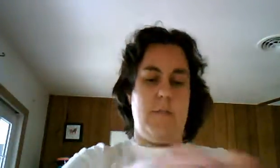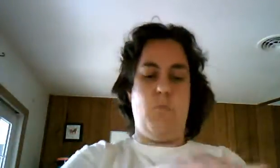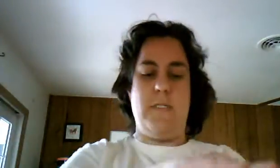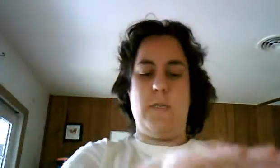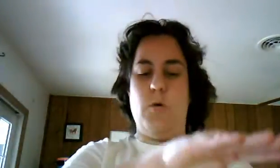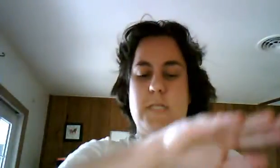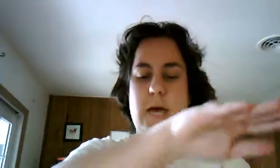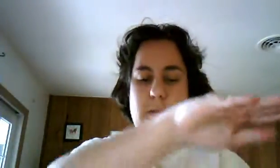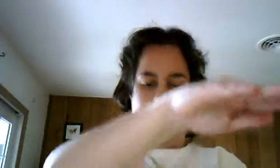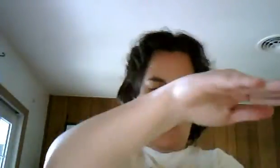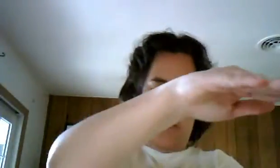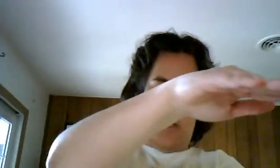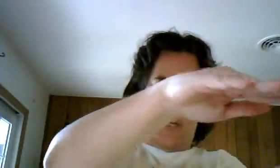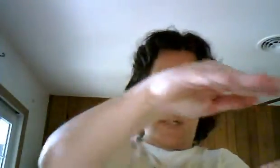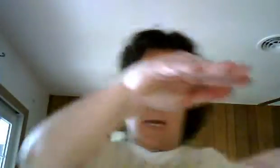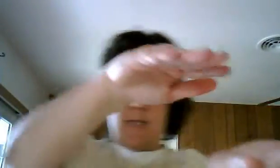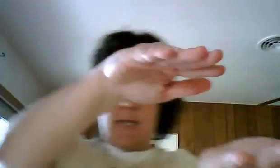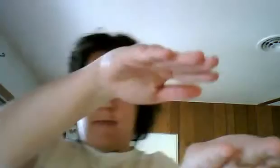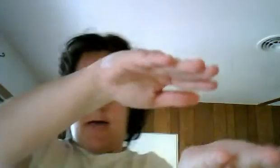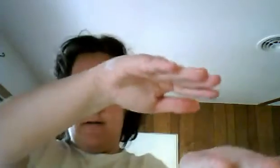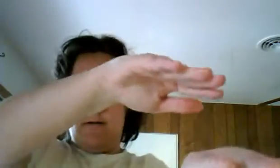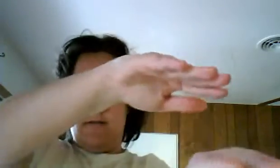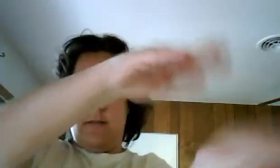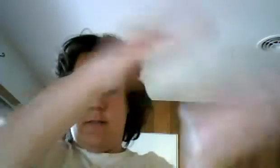When someone died, you're gonna sign it like that. Died.